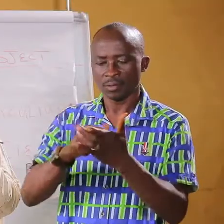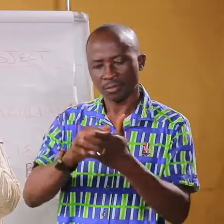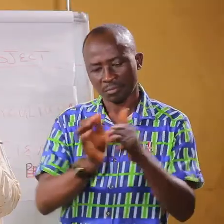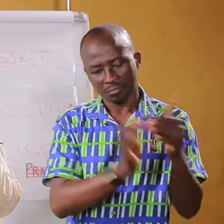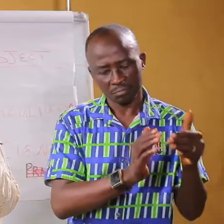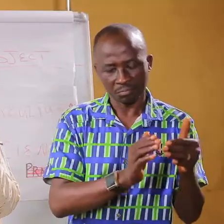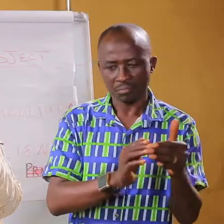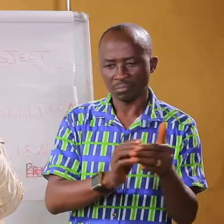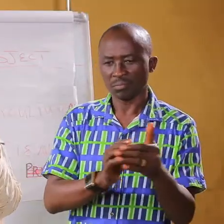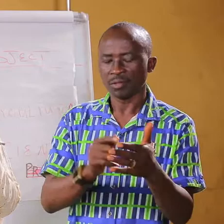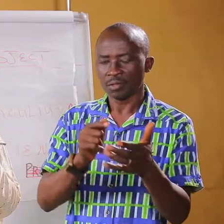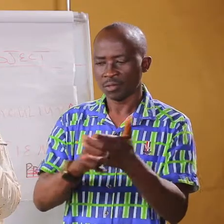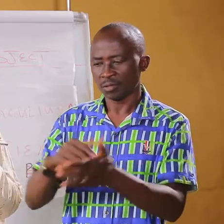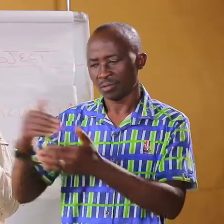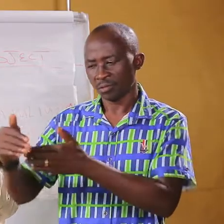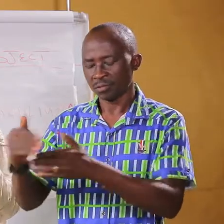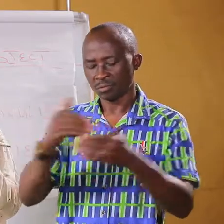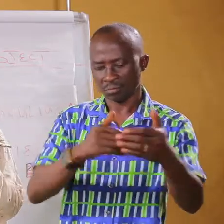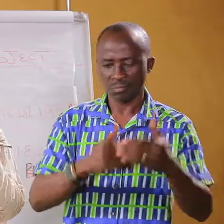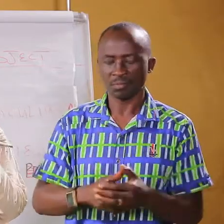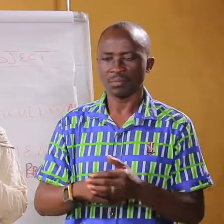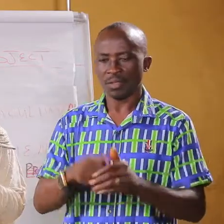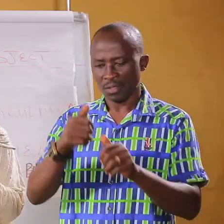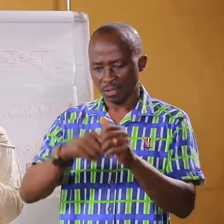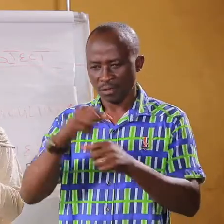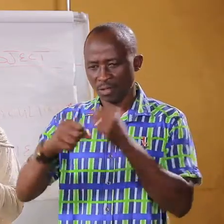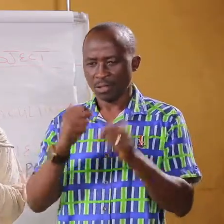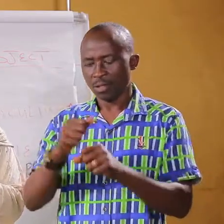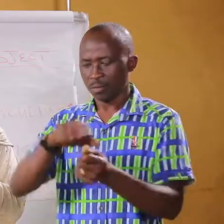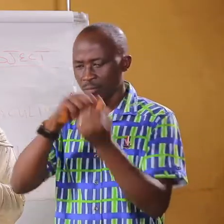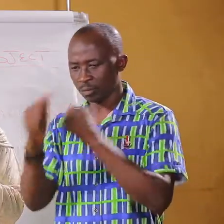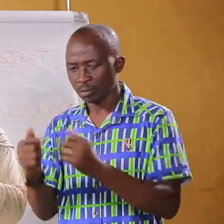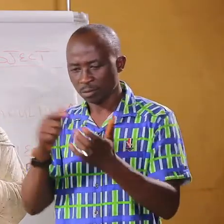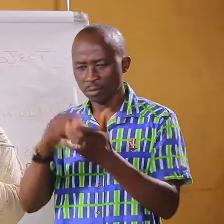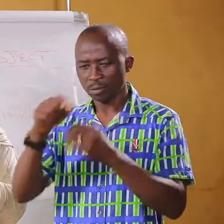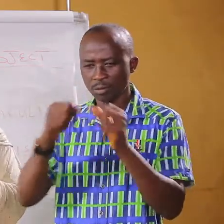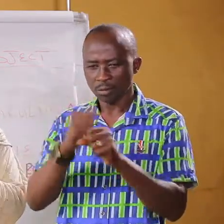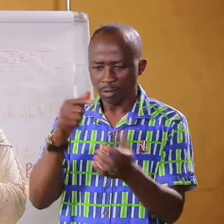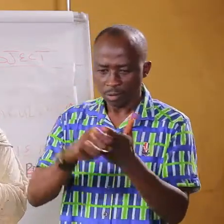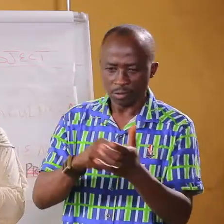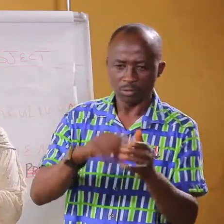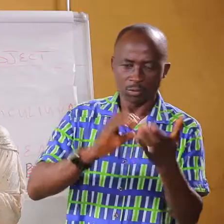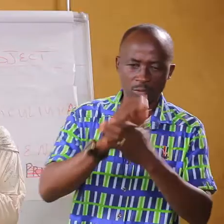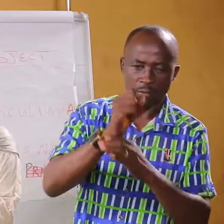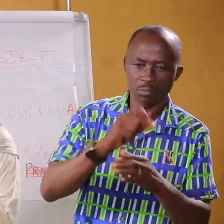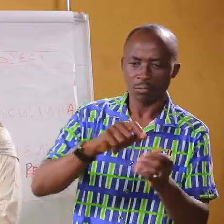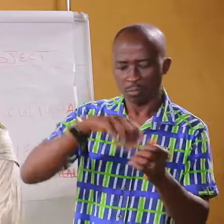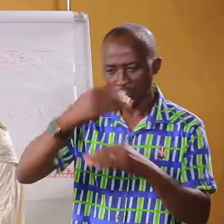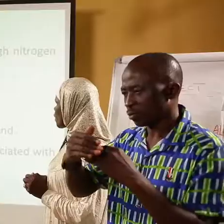the other one on different section. Year in, year out, you will be changing them in definite